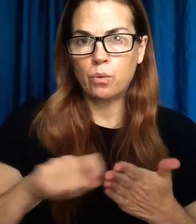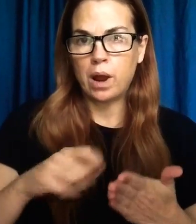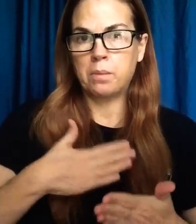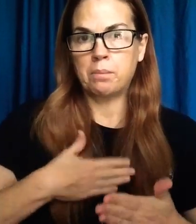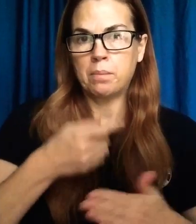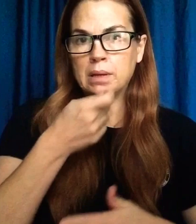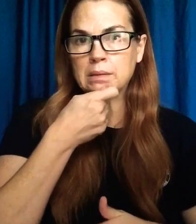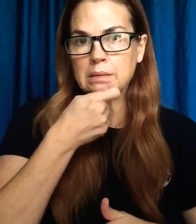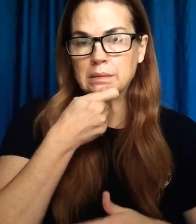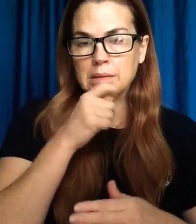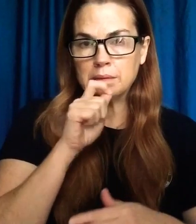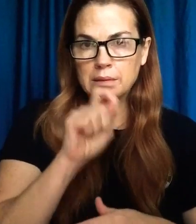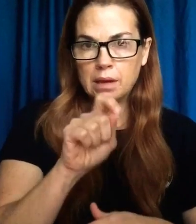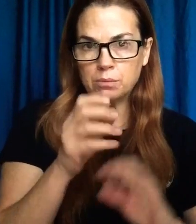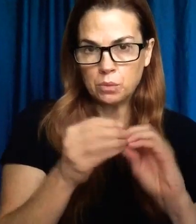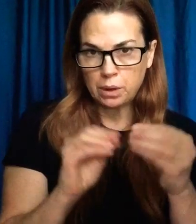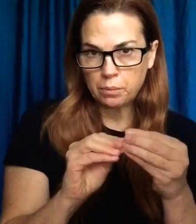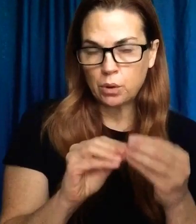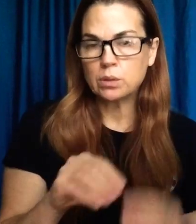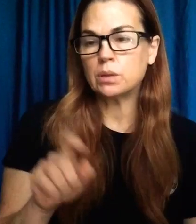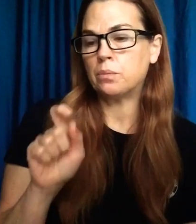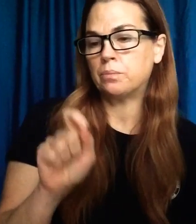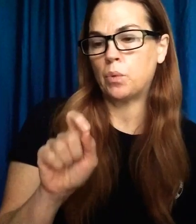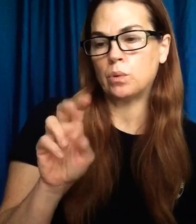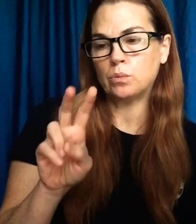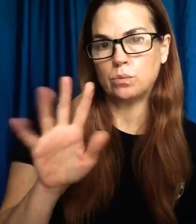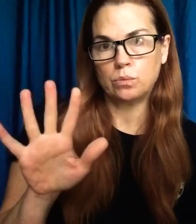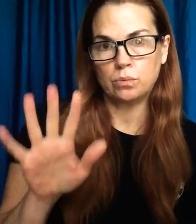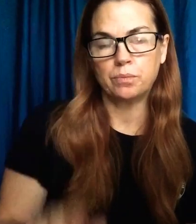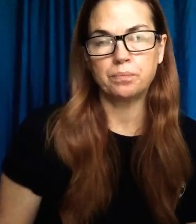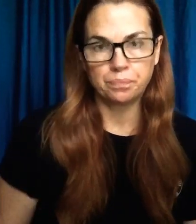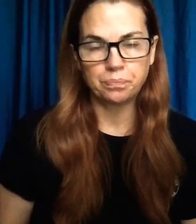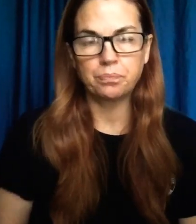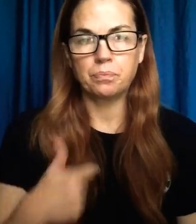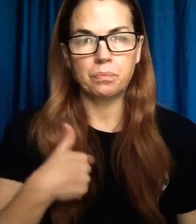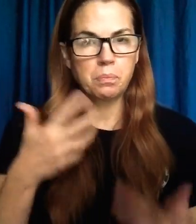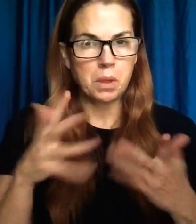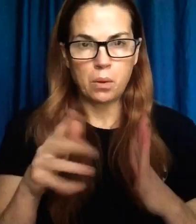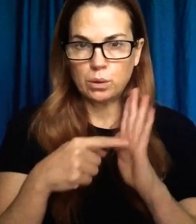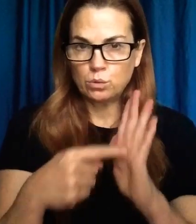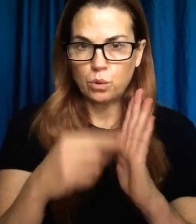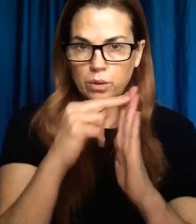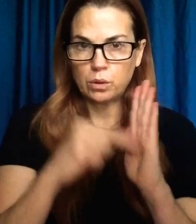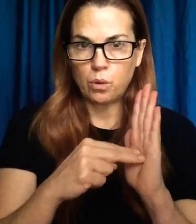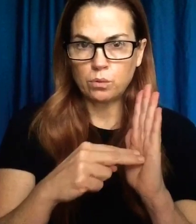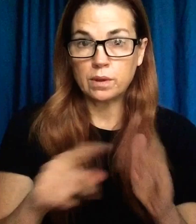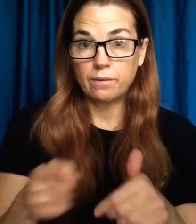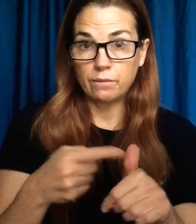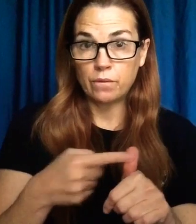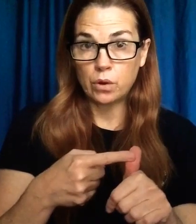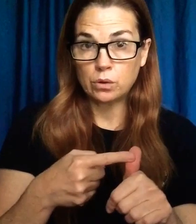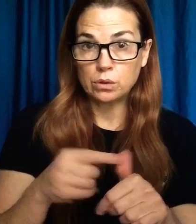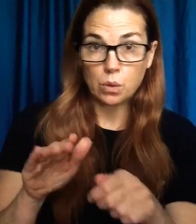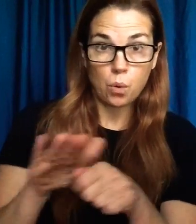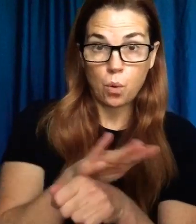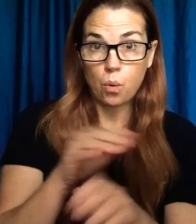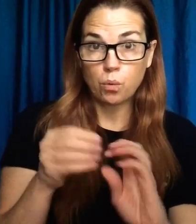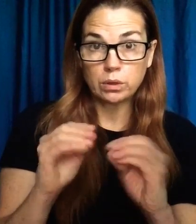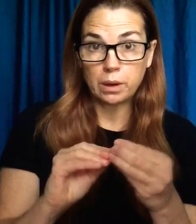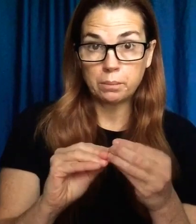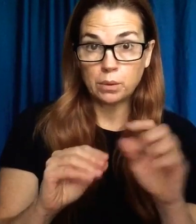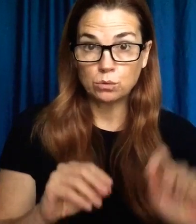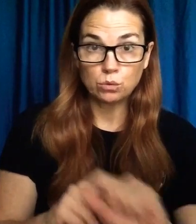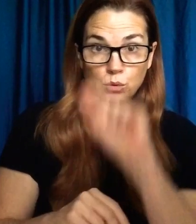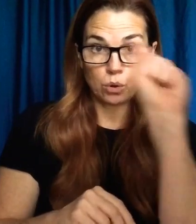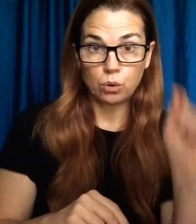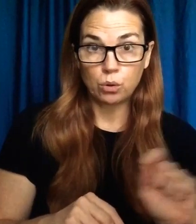say this, what I'm going to do is I'm going to write out my decimal. So I have 0.25, and like I showed